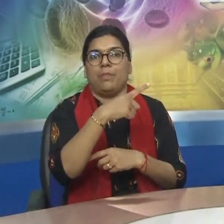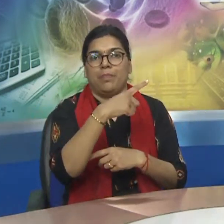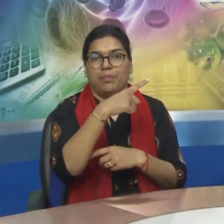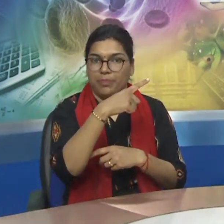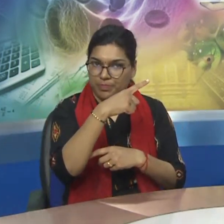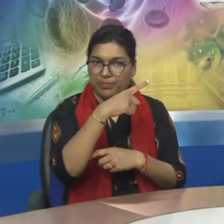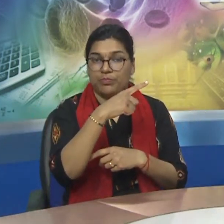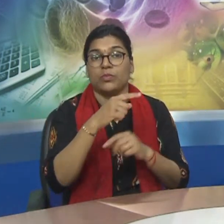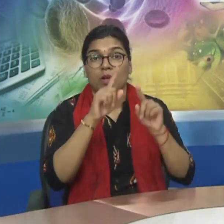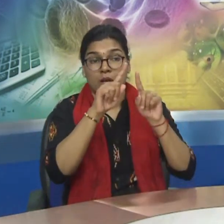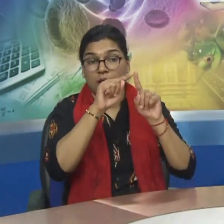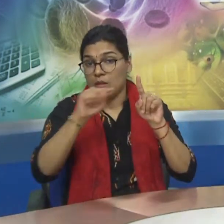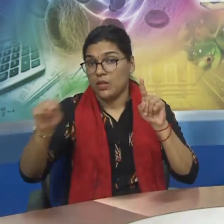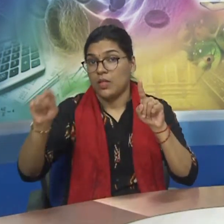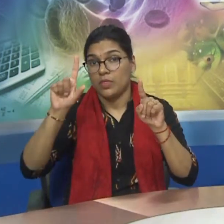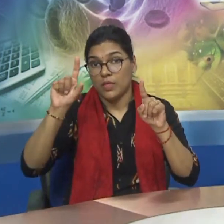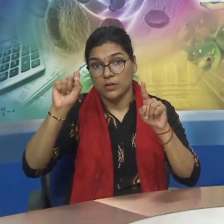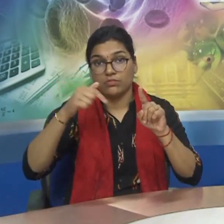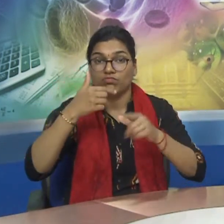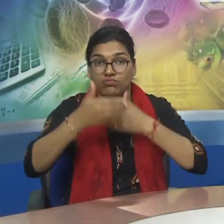Red color is the boundary.